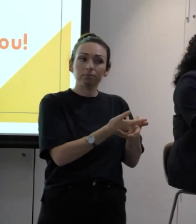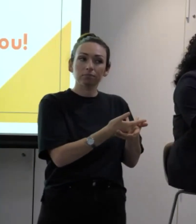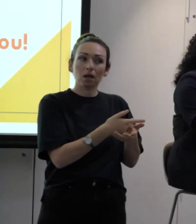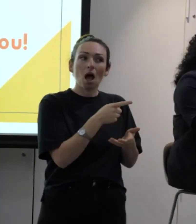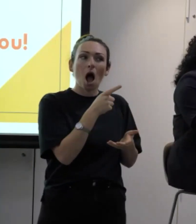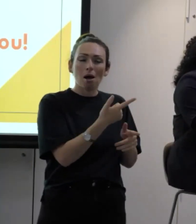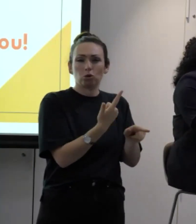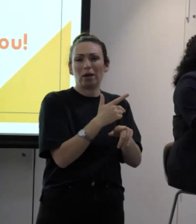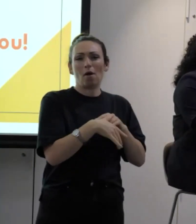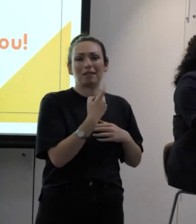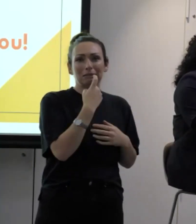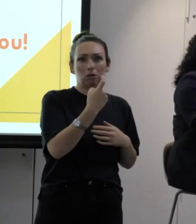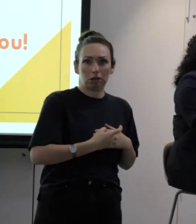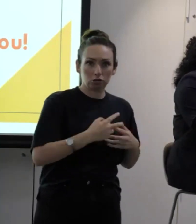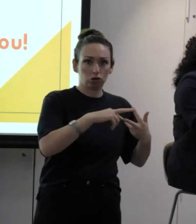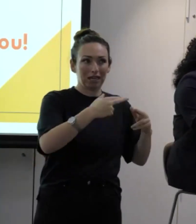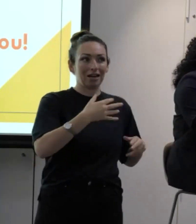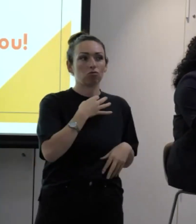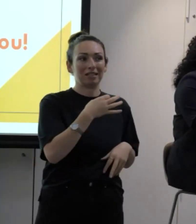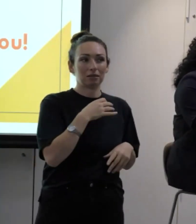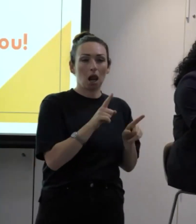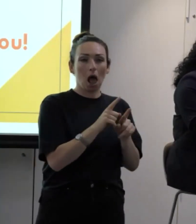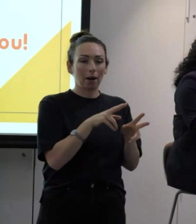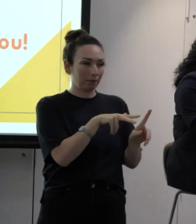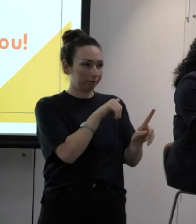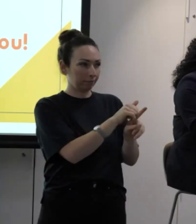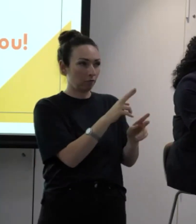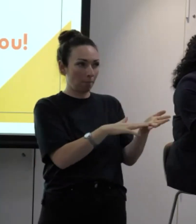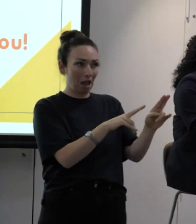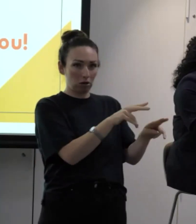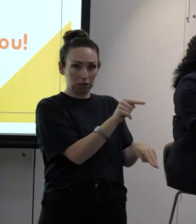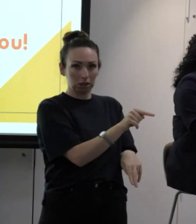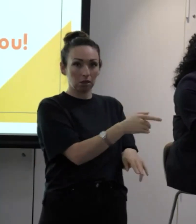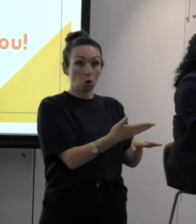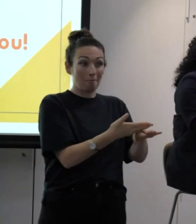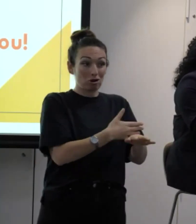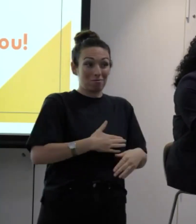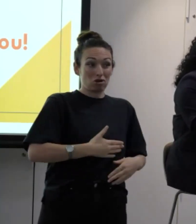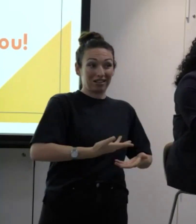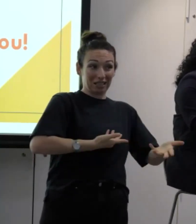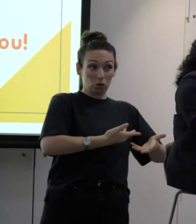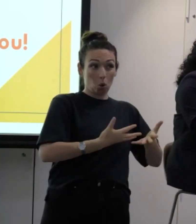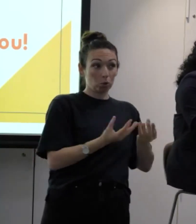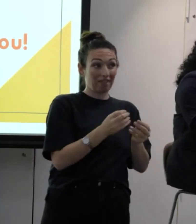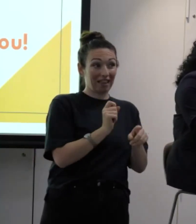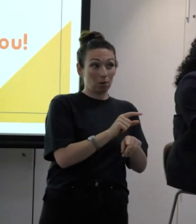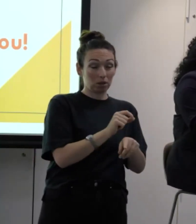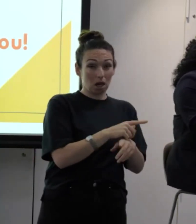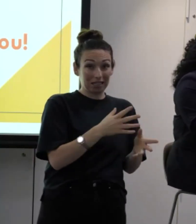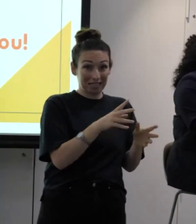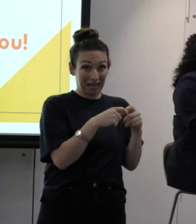risk factors that are identified in the parents, and they may have already been in pre-pregnancy talks with genetic counselors to